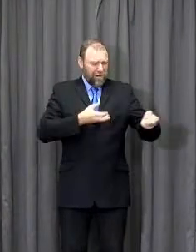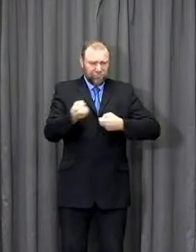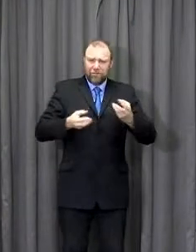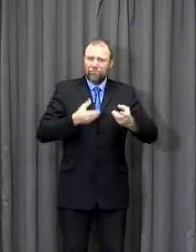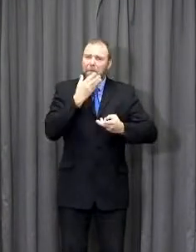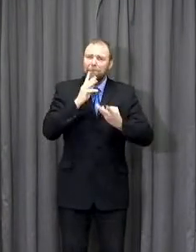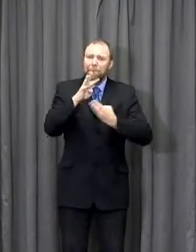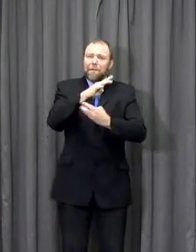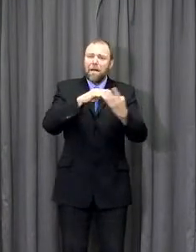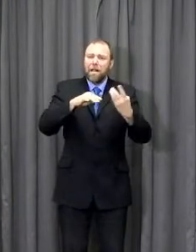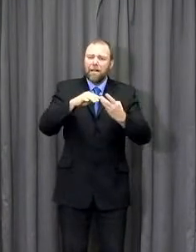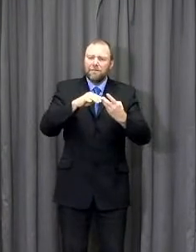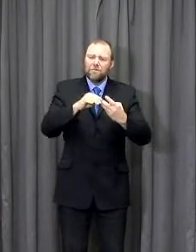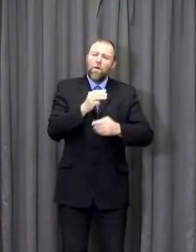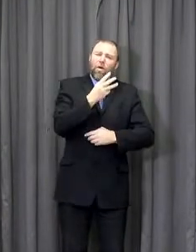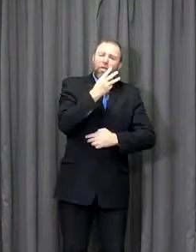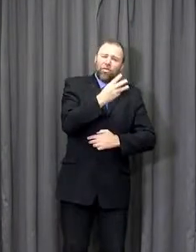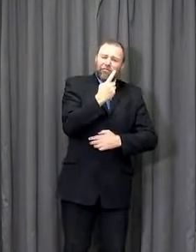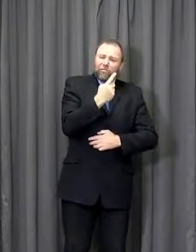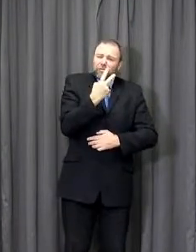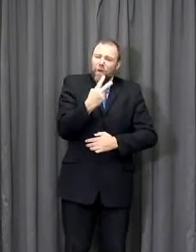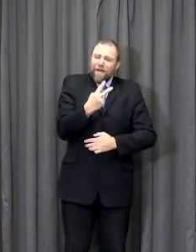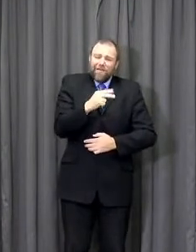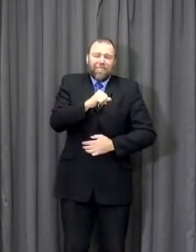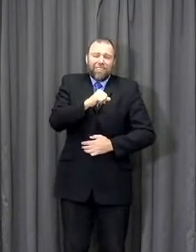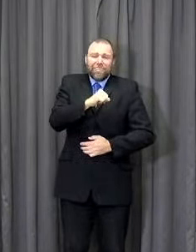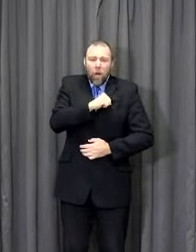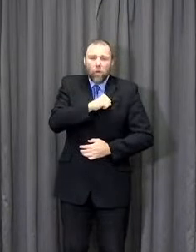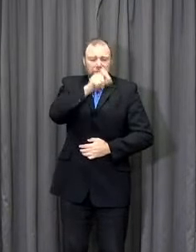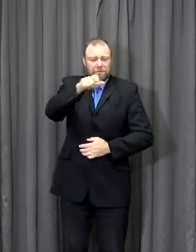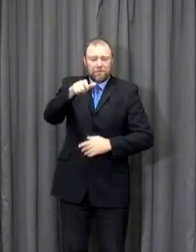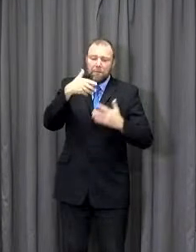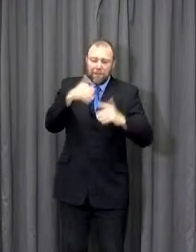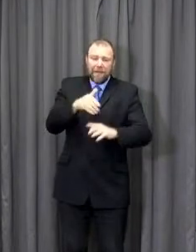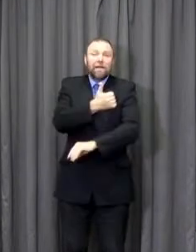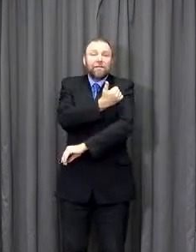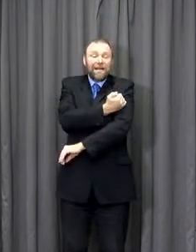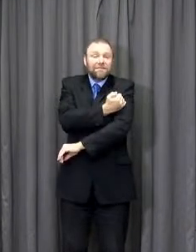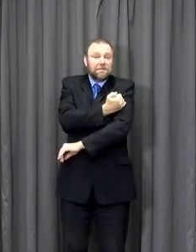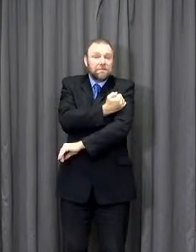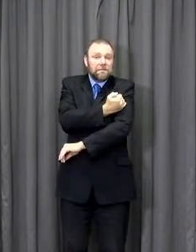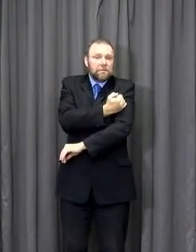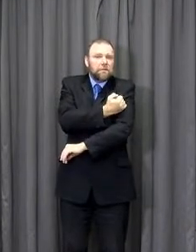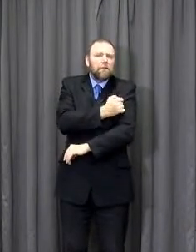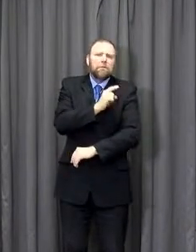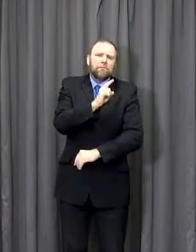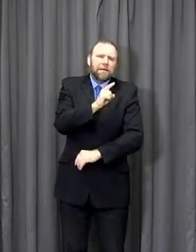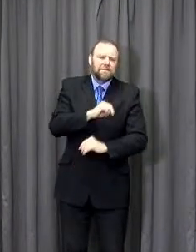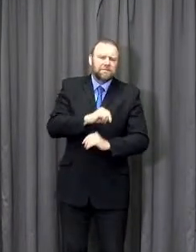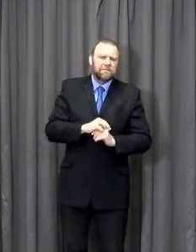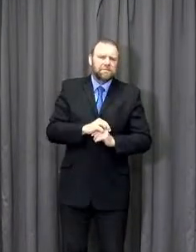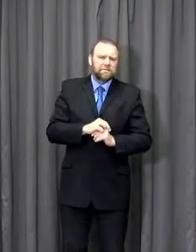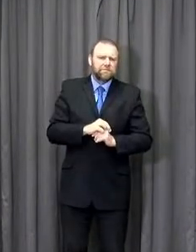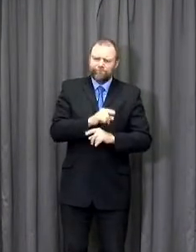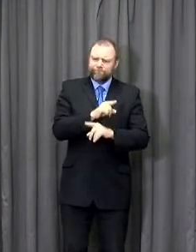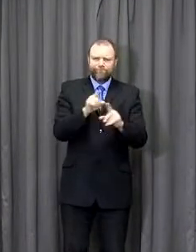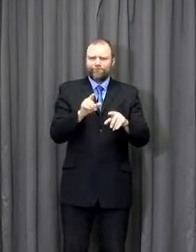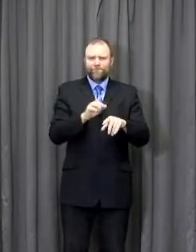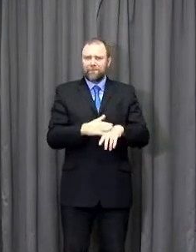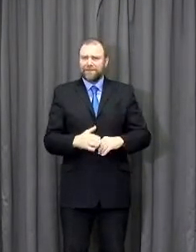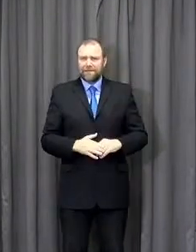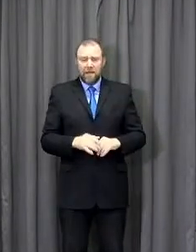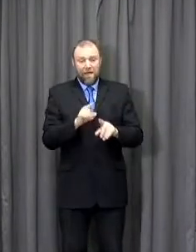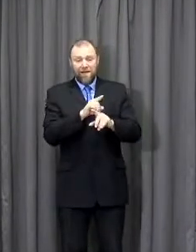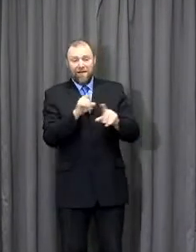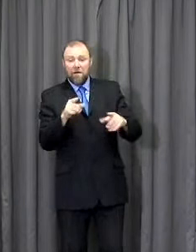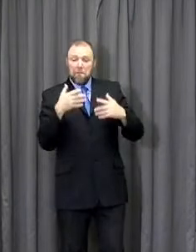than 312,000 people who've had the first dose of the vaccine. But irrespective of whether people have been vaccinated, whether you've had a